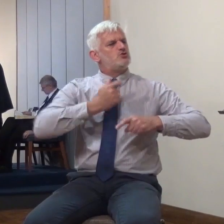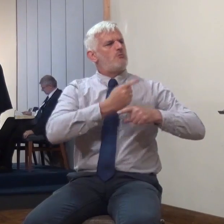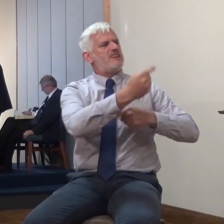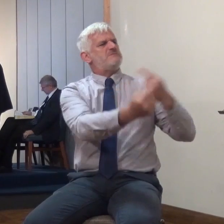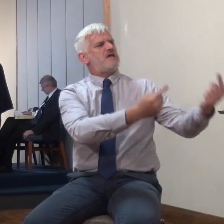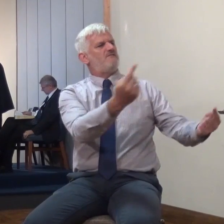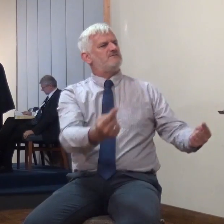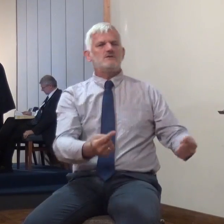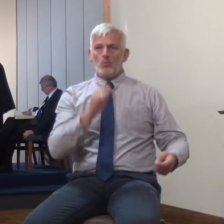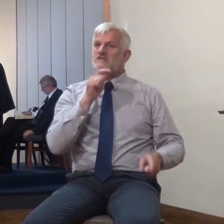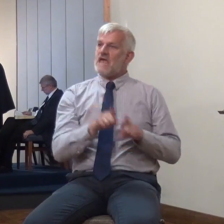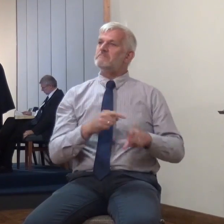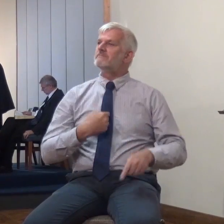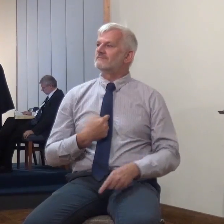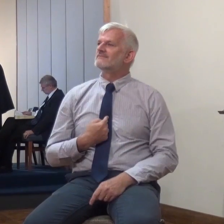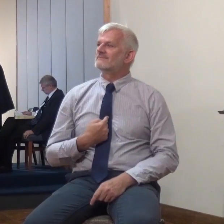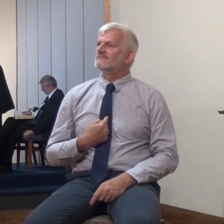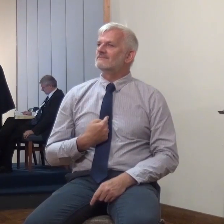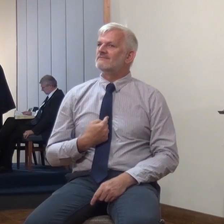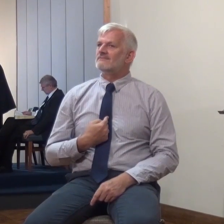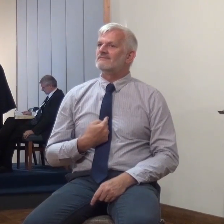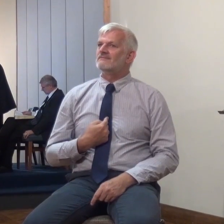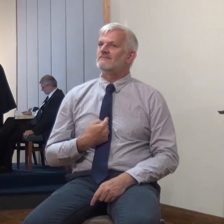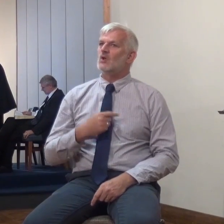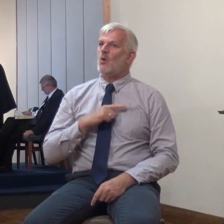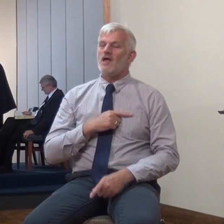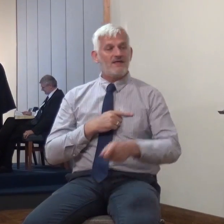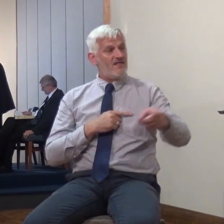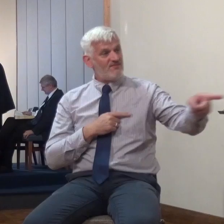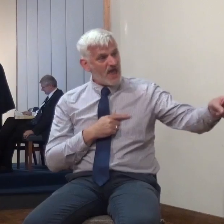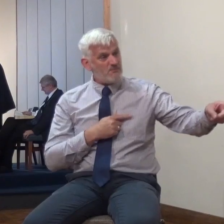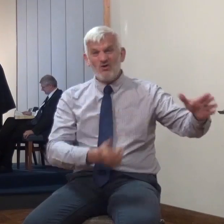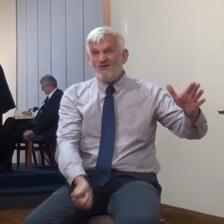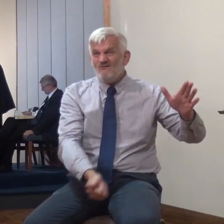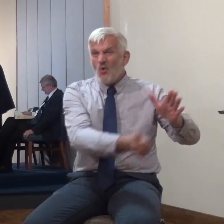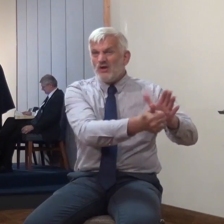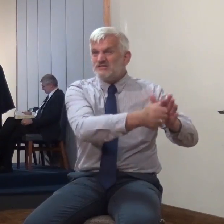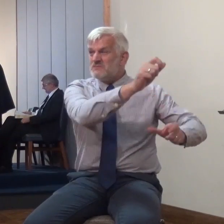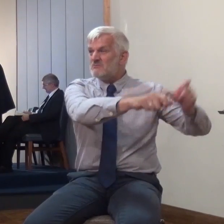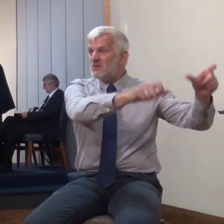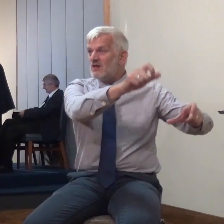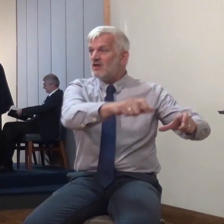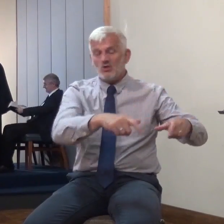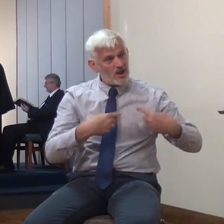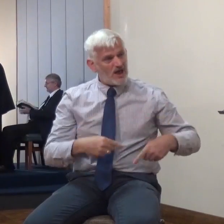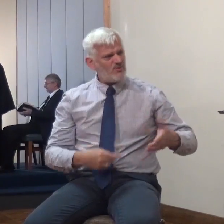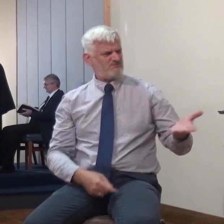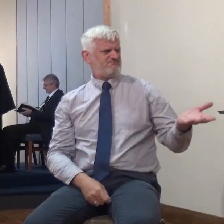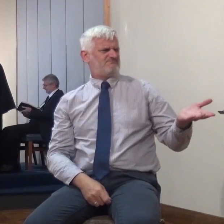also. For ye suffer fools gladly, seeing ye yourselves are